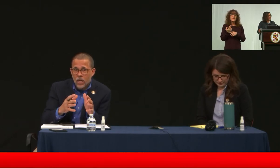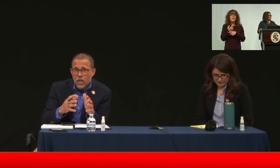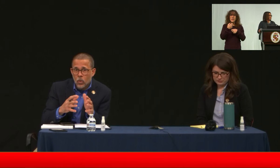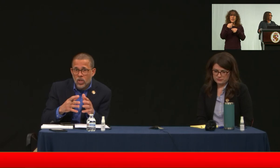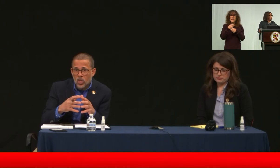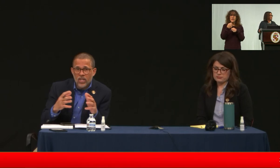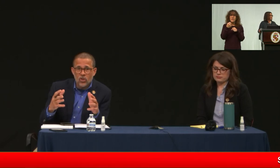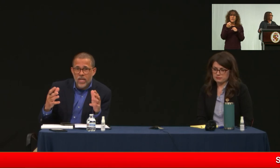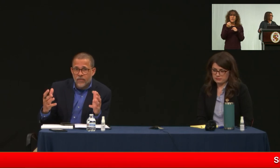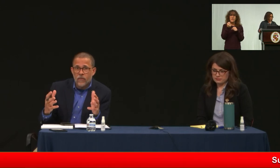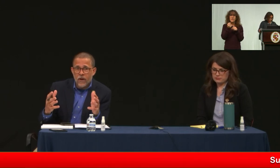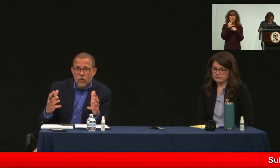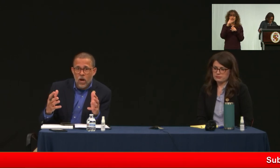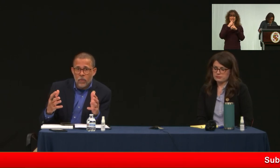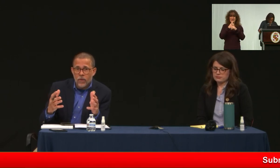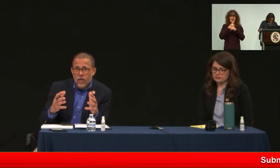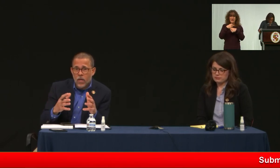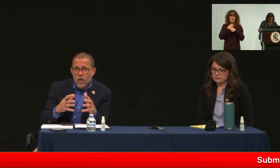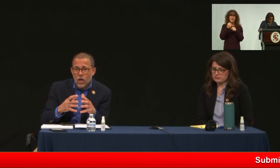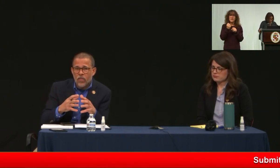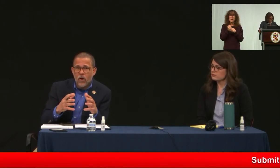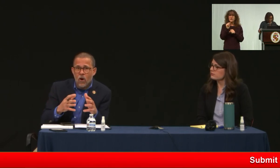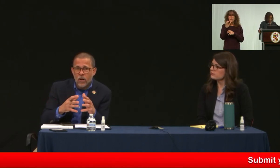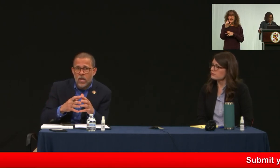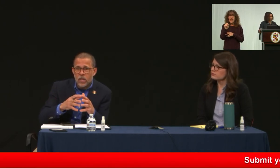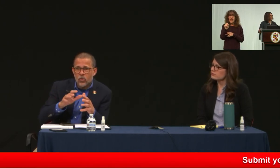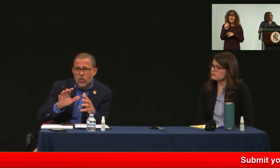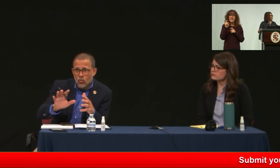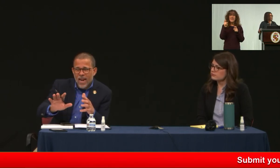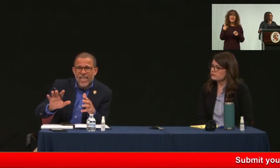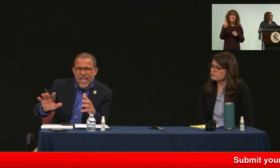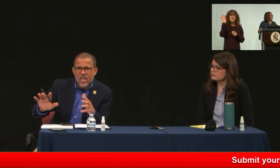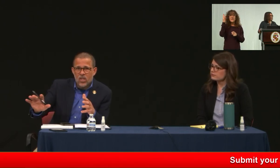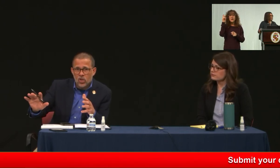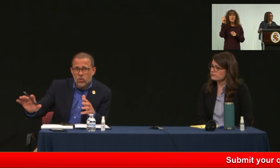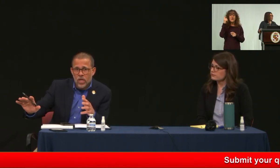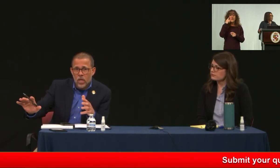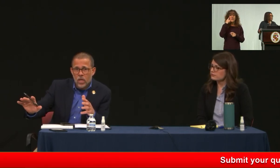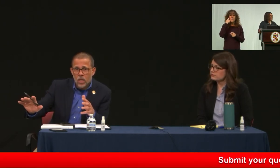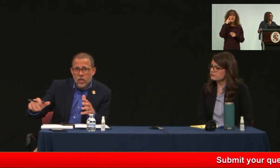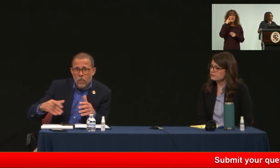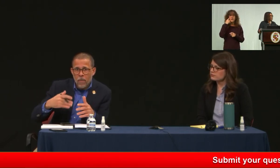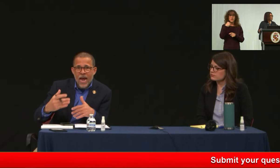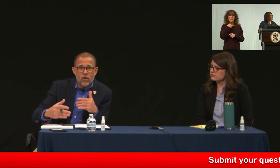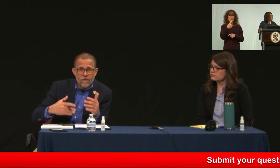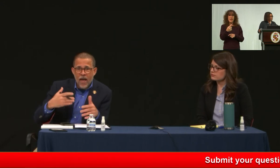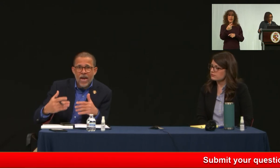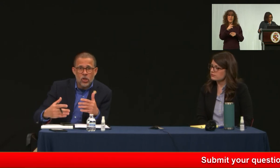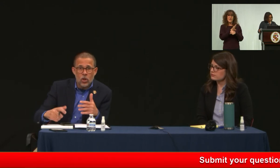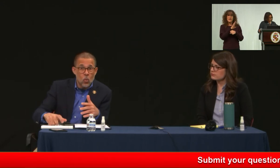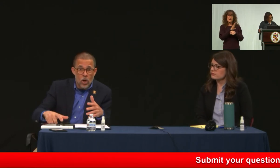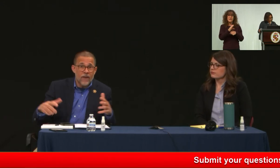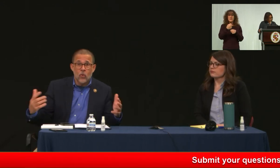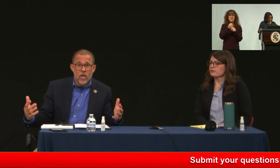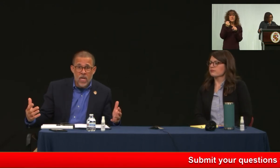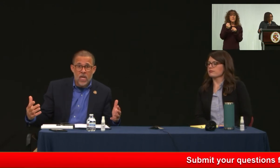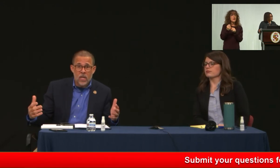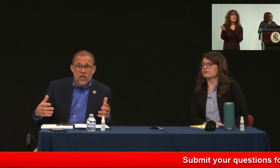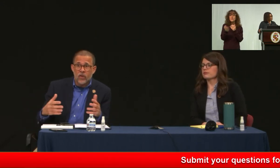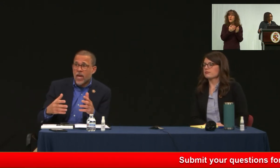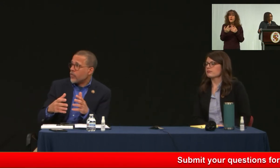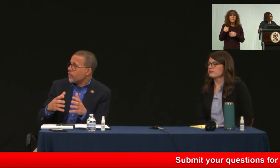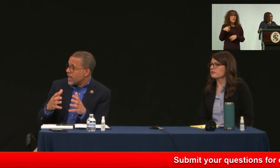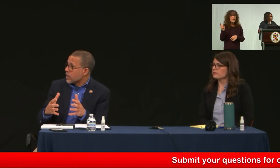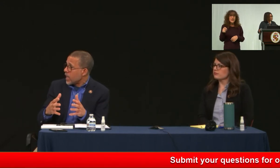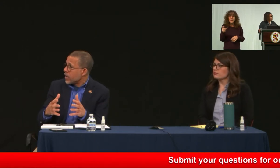Production Act, which essentially gives the federal government the authority to direct industry to manufacture whatever we need.